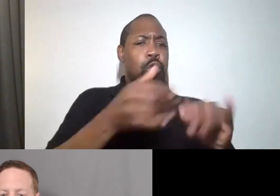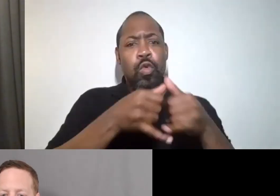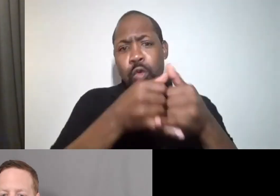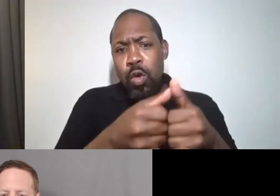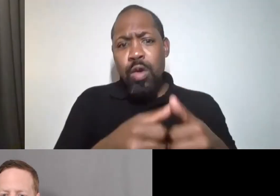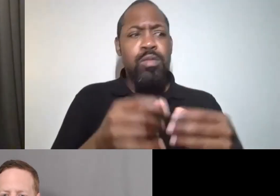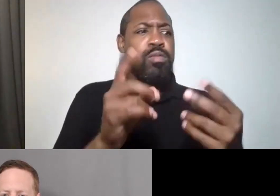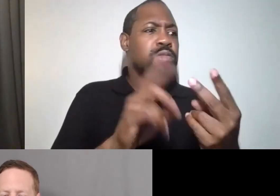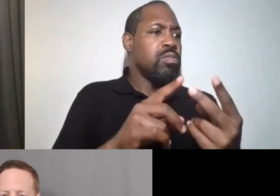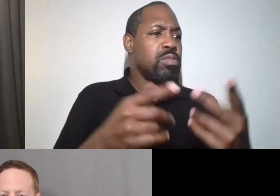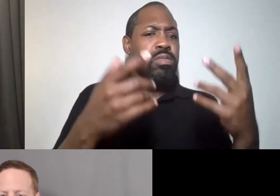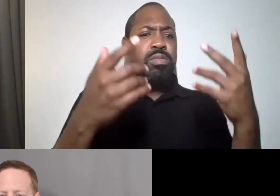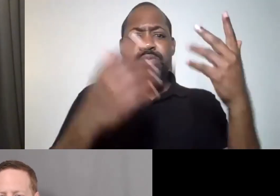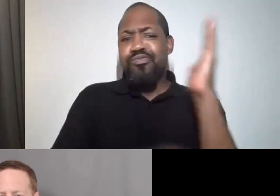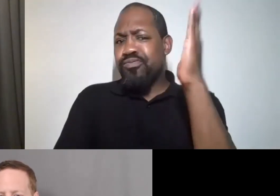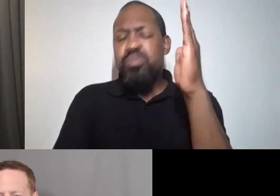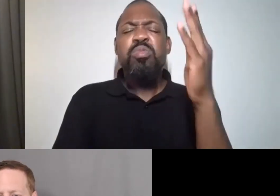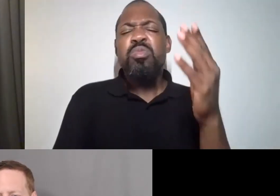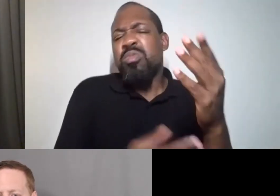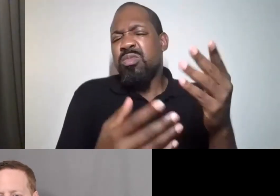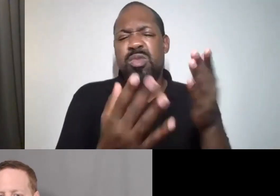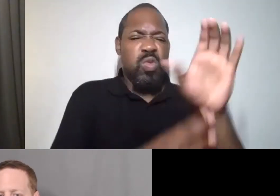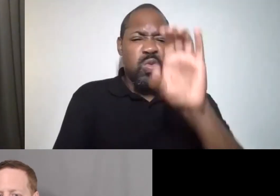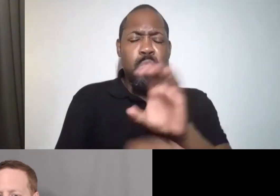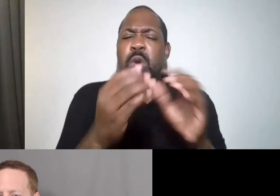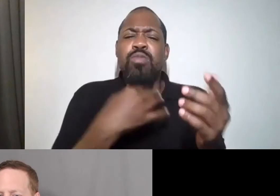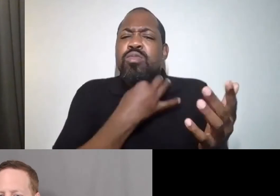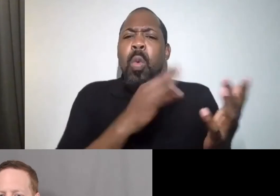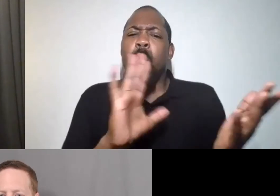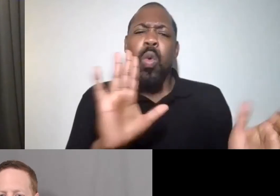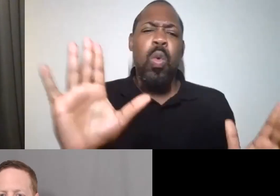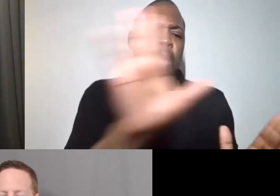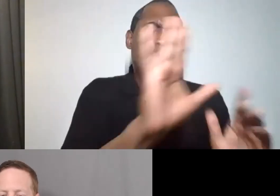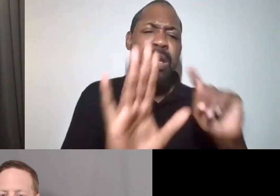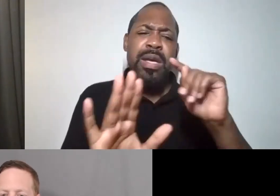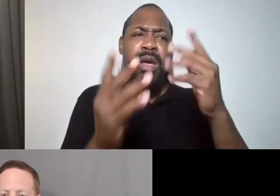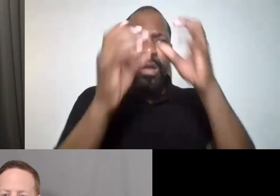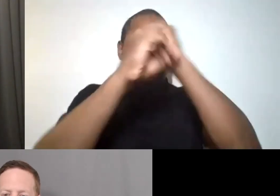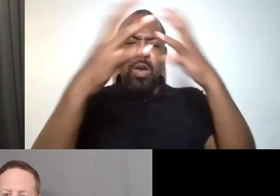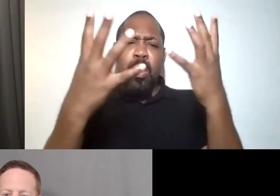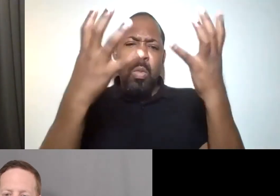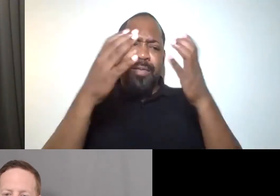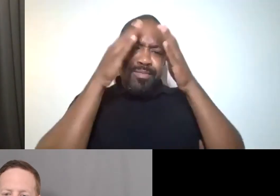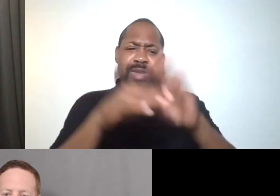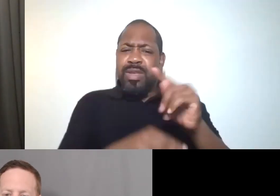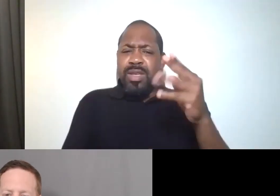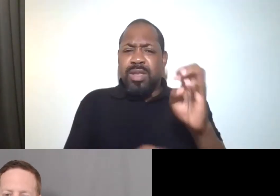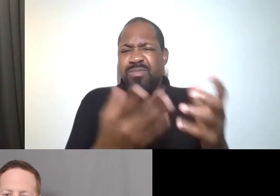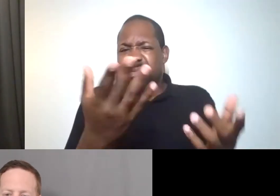that period when people are getting awards and we have speakers, and then the gathering, the social gathering of people all together, will